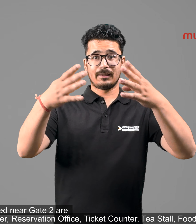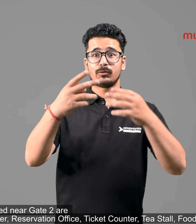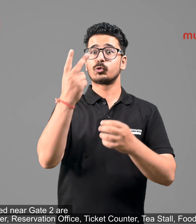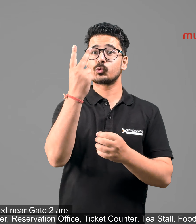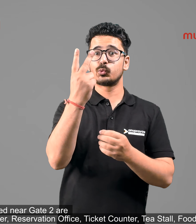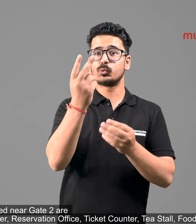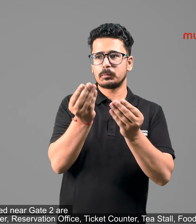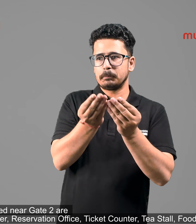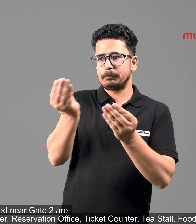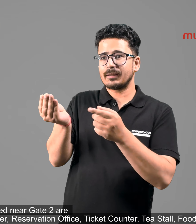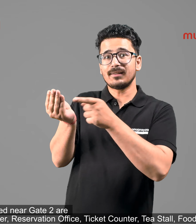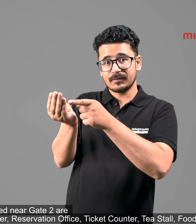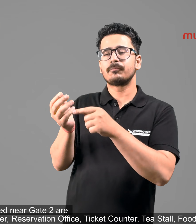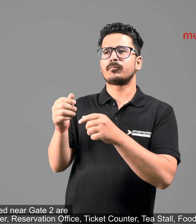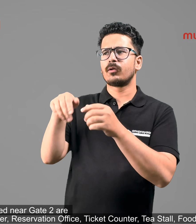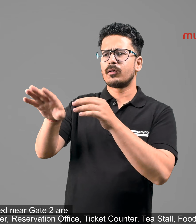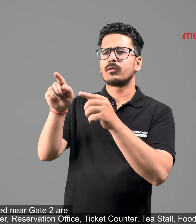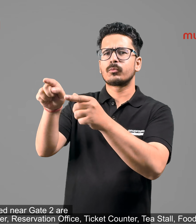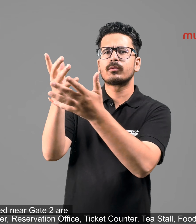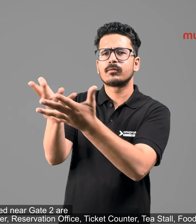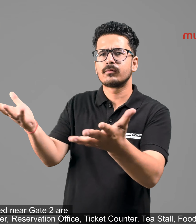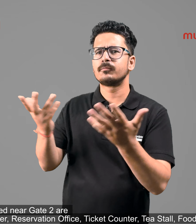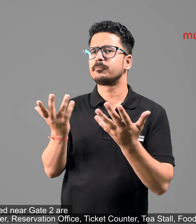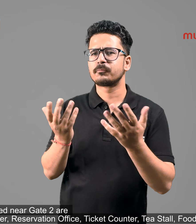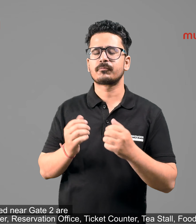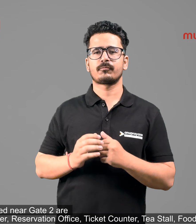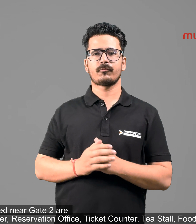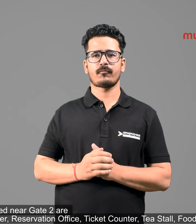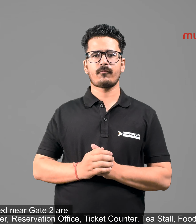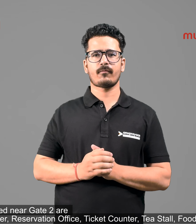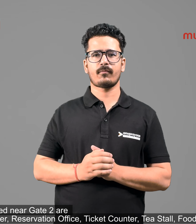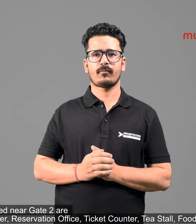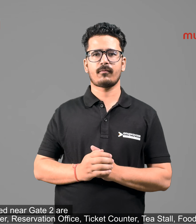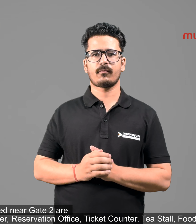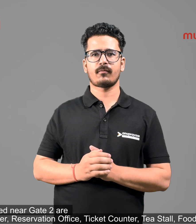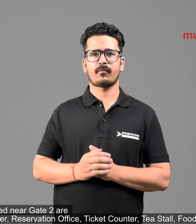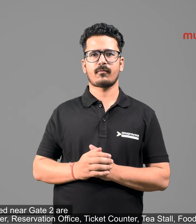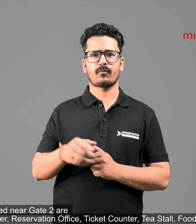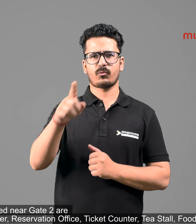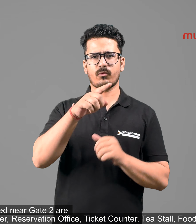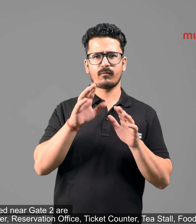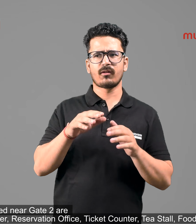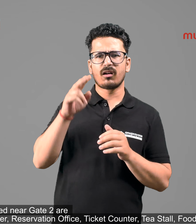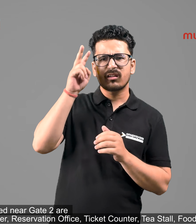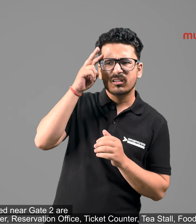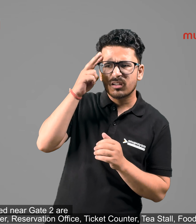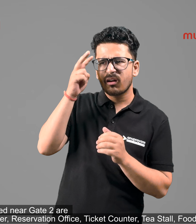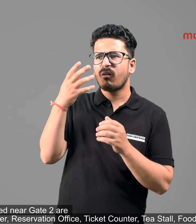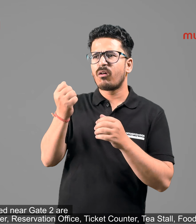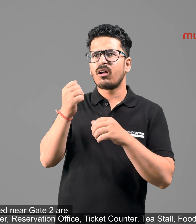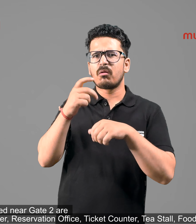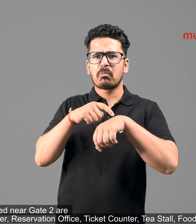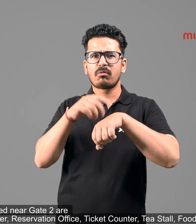Facilities located near Gate 2 are Enquiry counter, reservation office, ticket